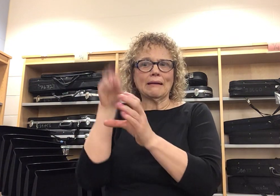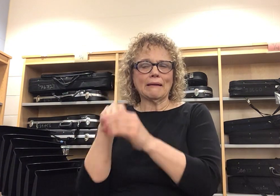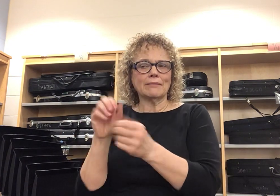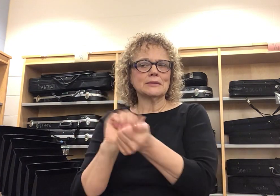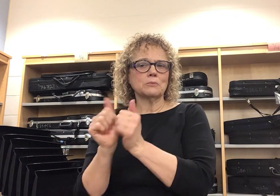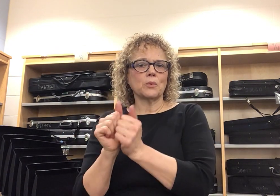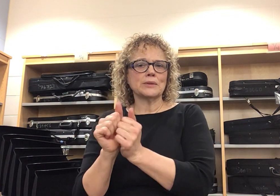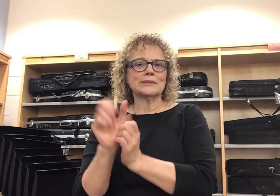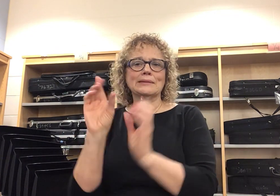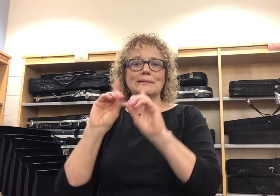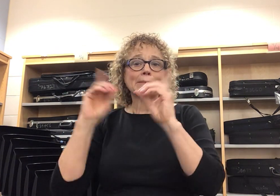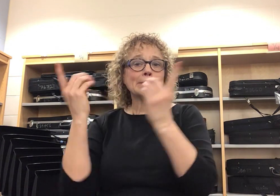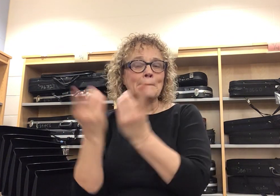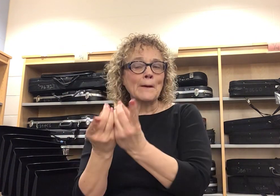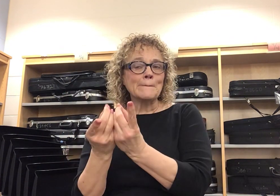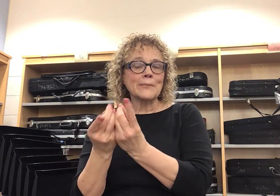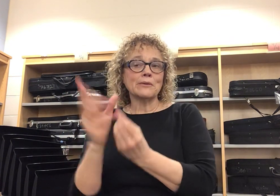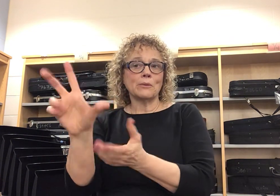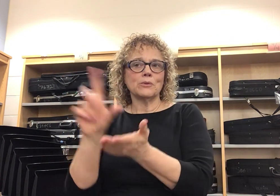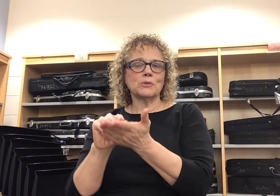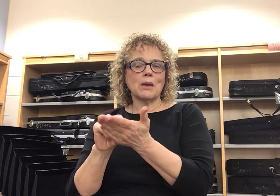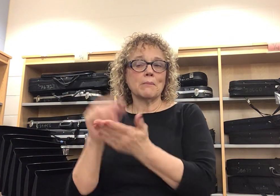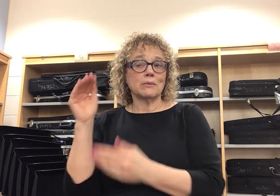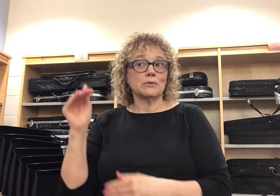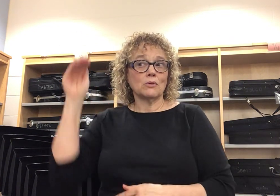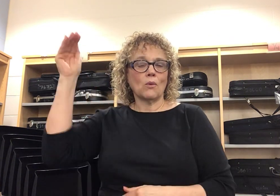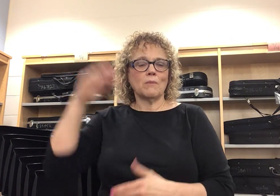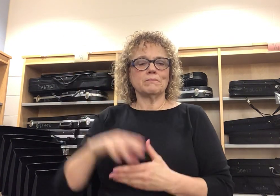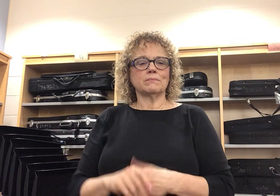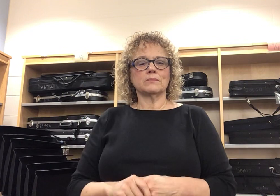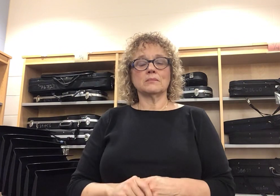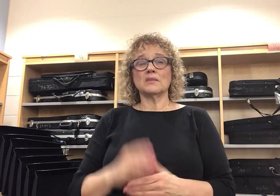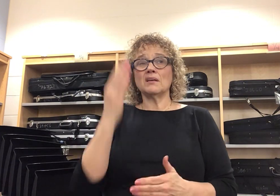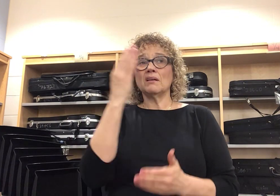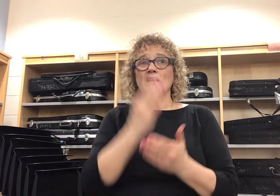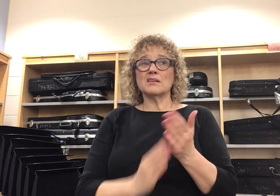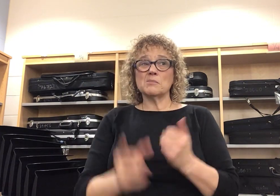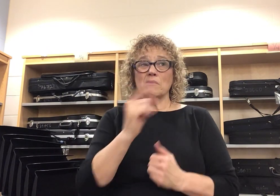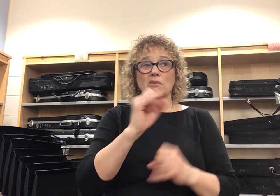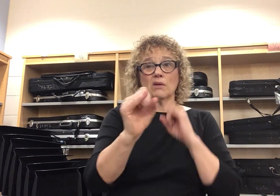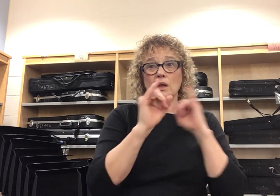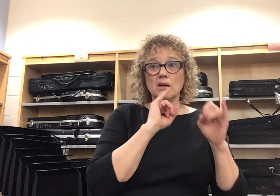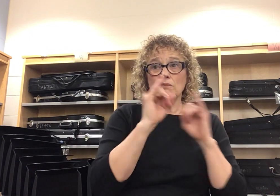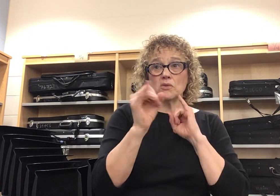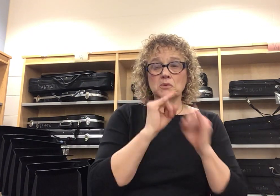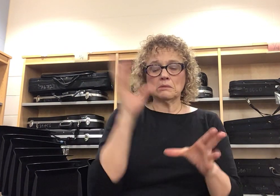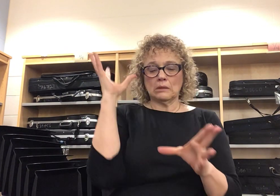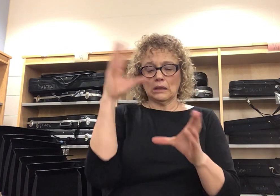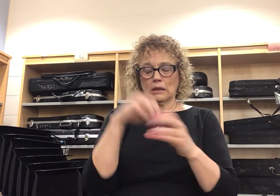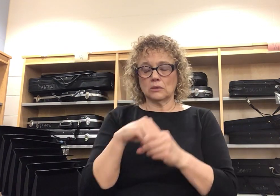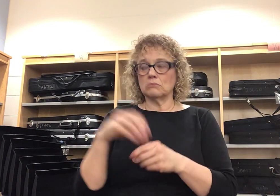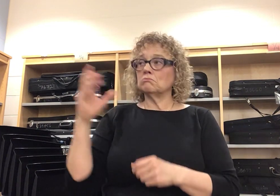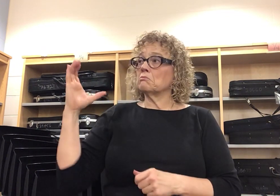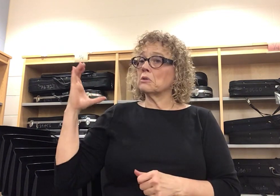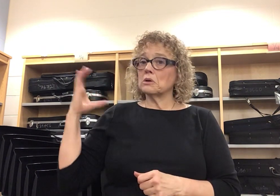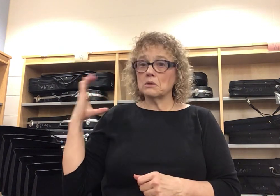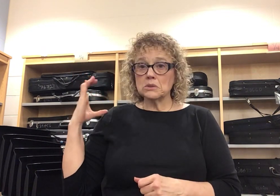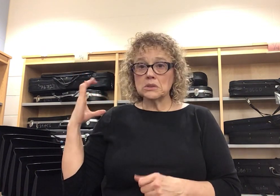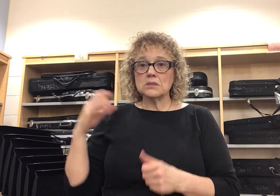Clark sports. So some of your interviews might include the coaches, right? You could go down and talk to